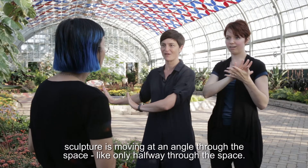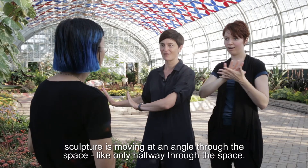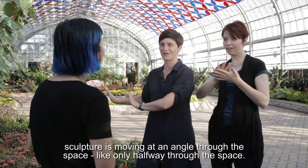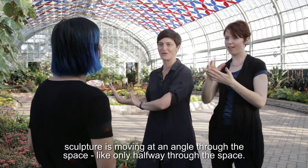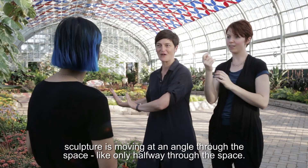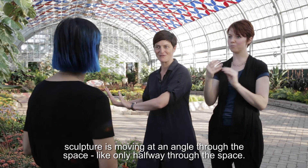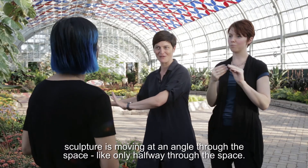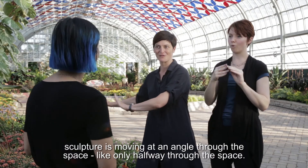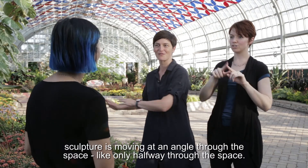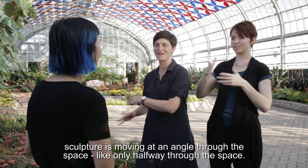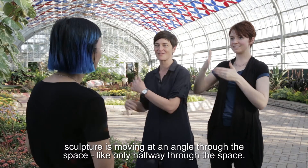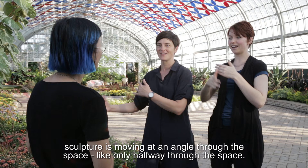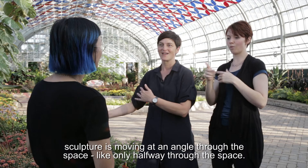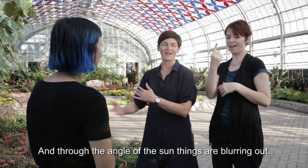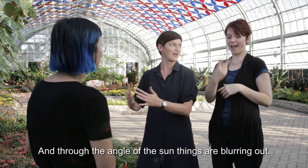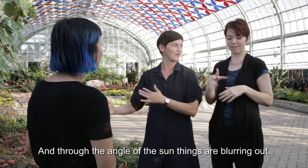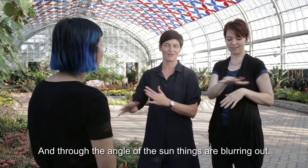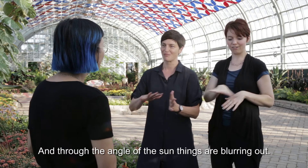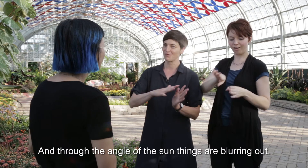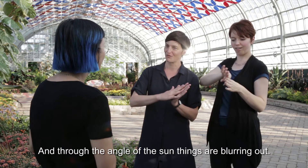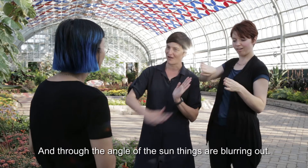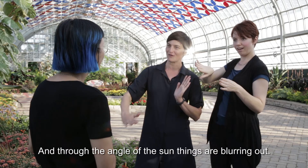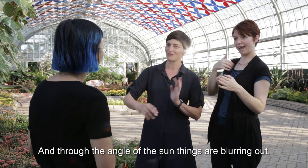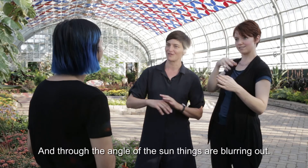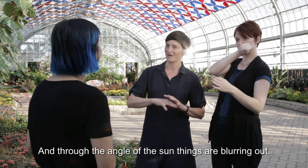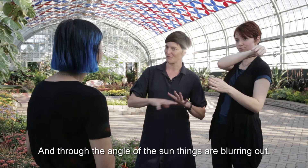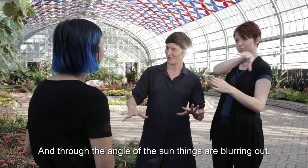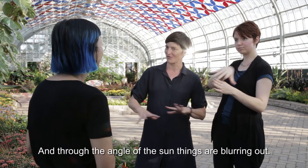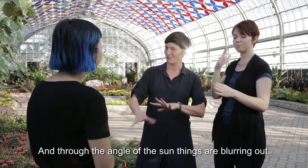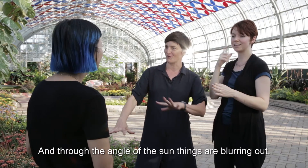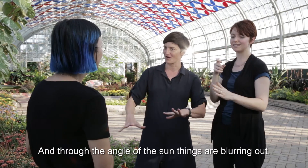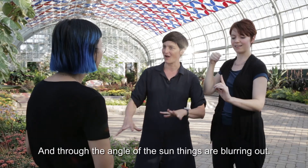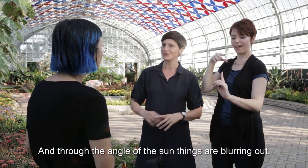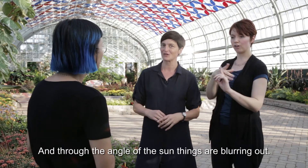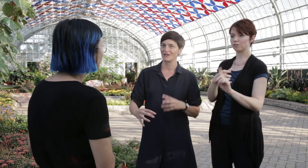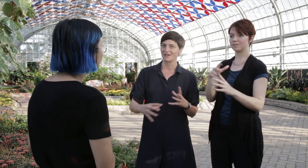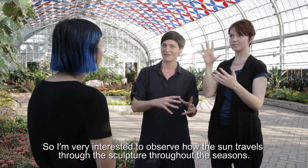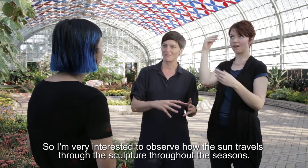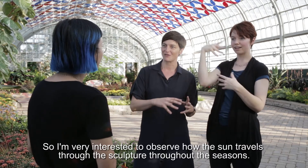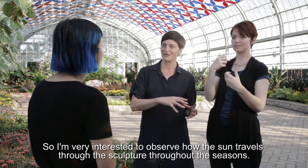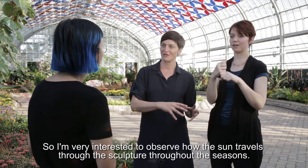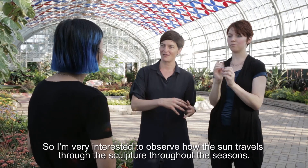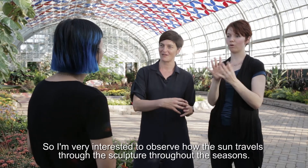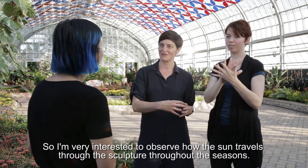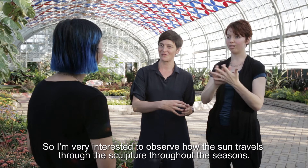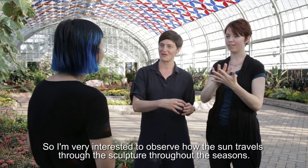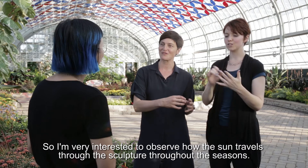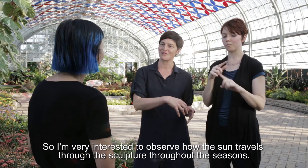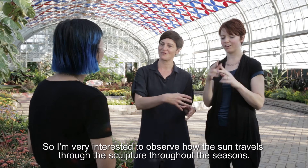of the space, like only halfway through the space, and how it is through the angle of the sun also blurring out. So I'm very